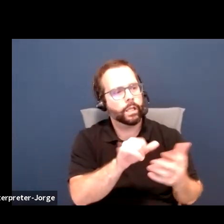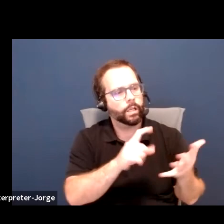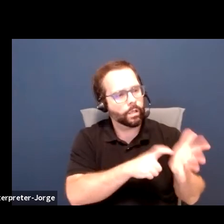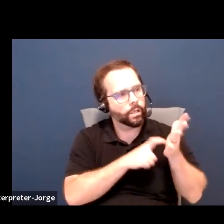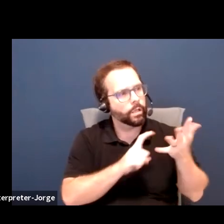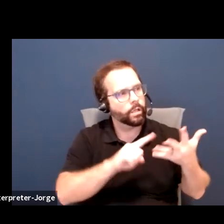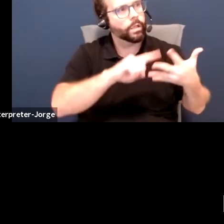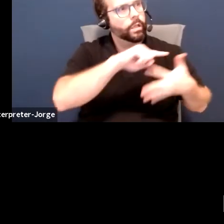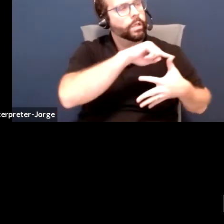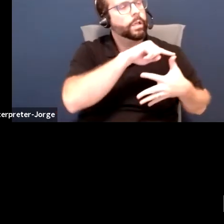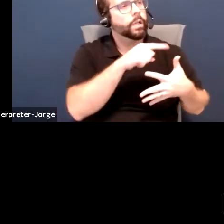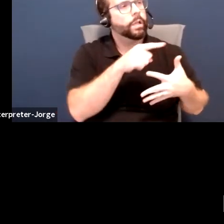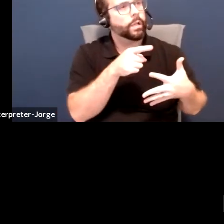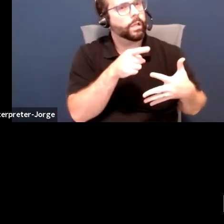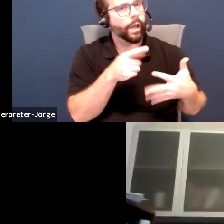again?